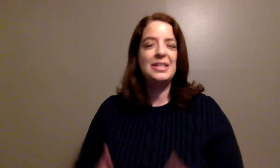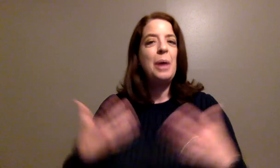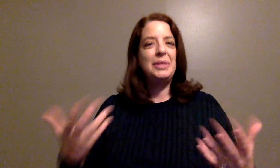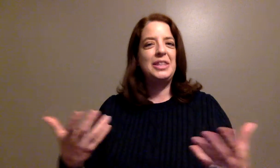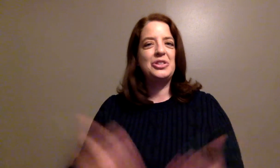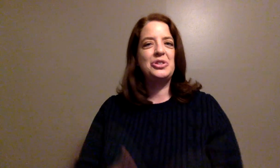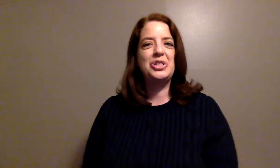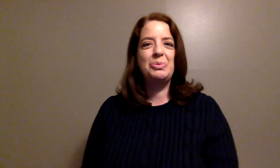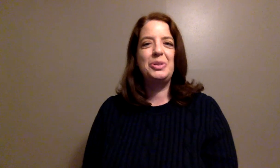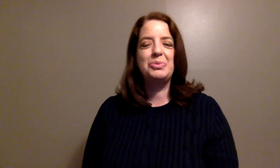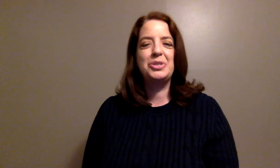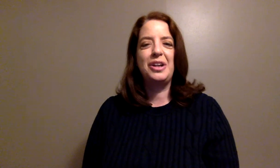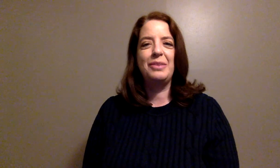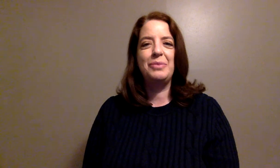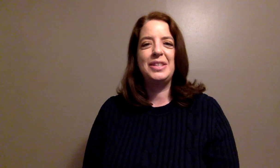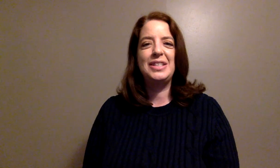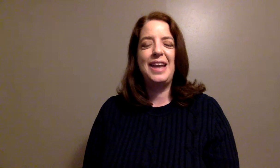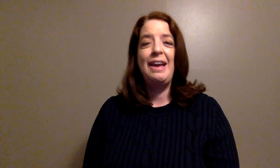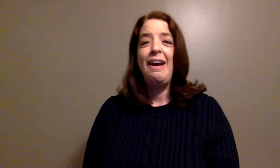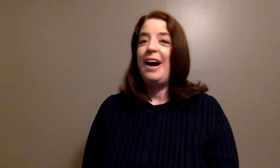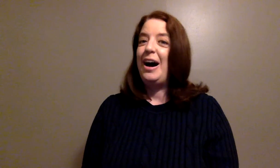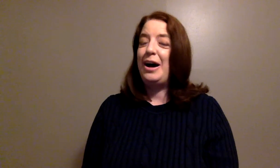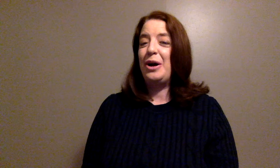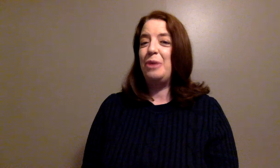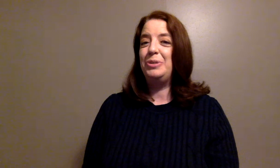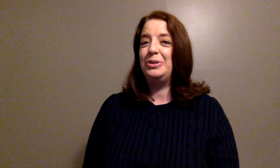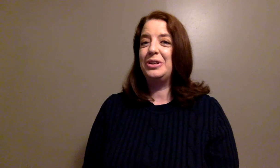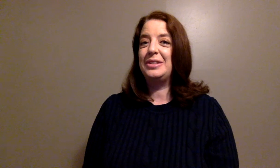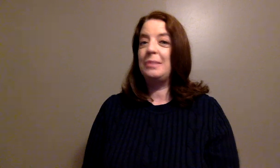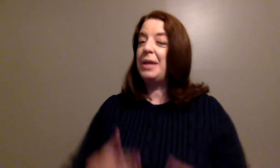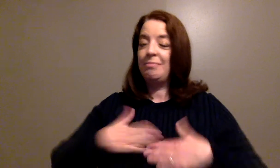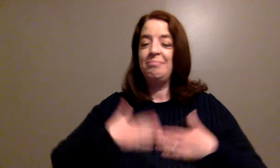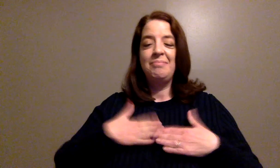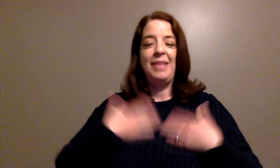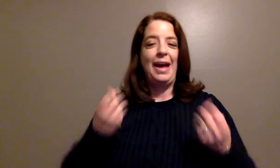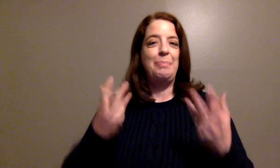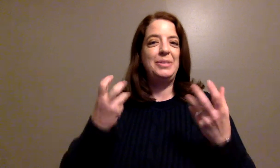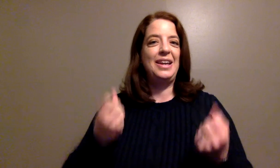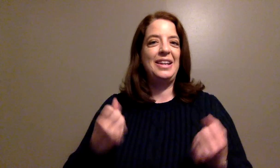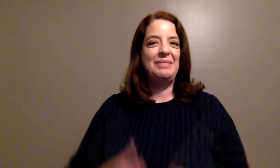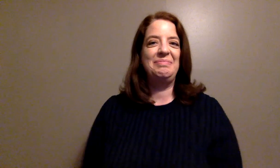but these are just the ones we're starting with today. I hope you learned something. Happy signing.